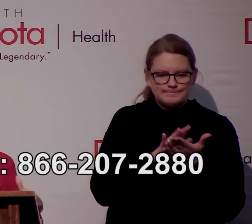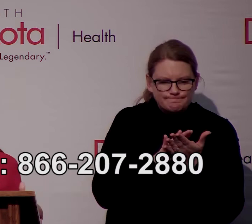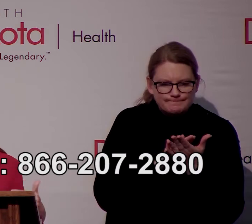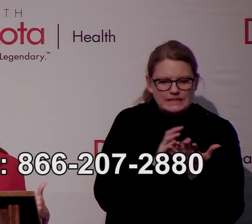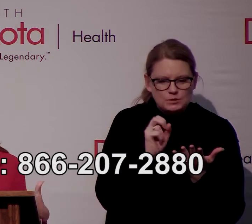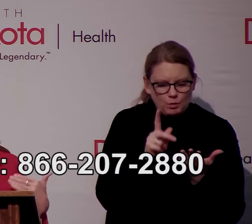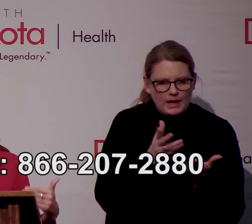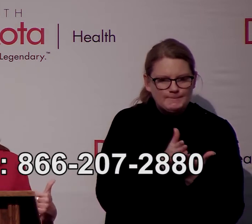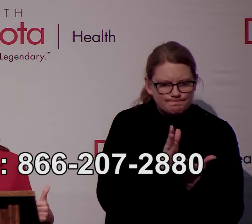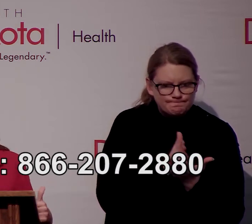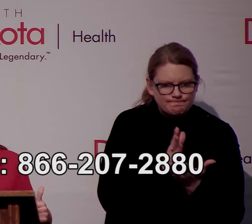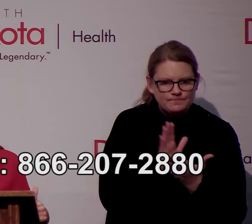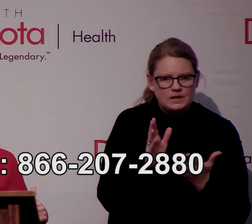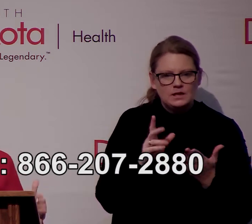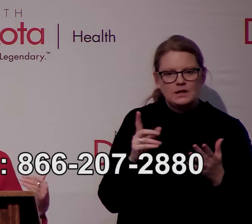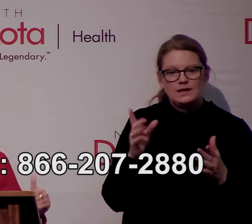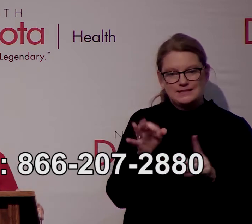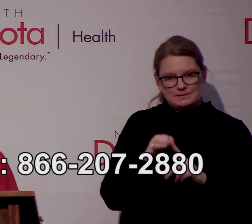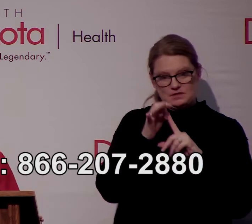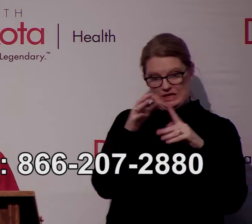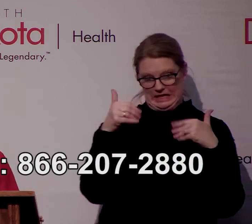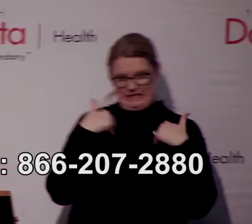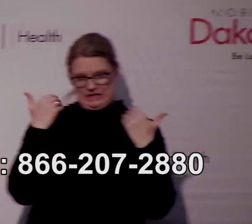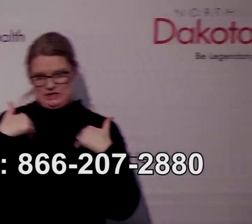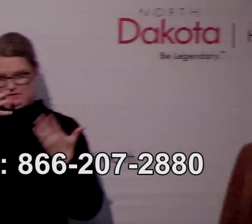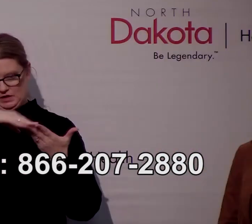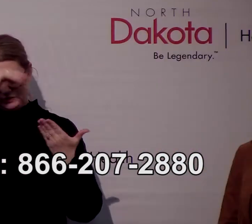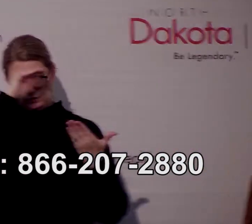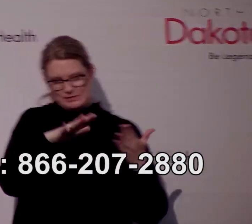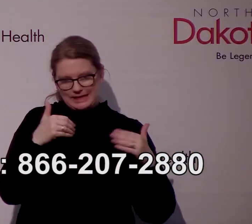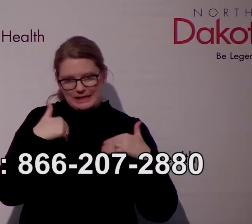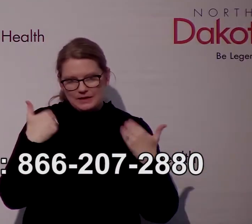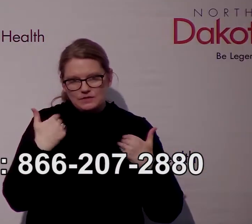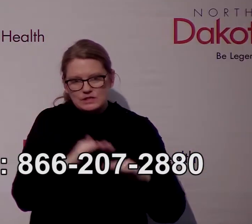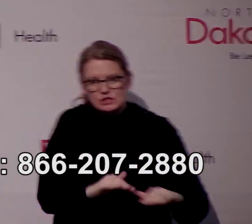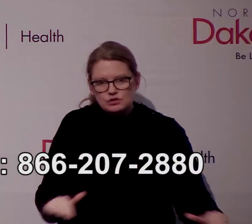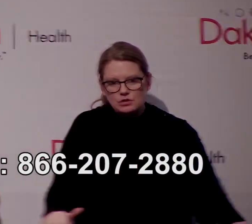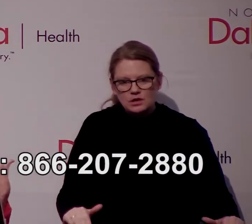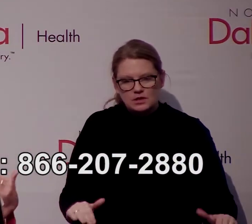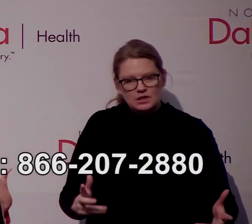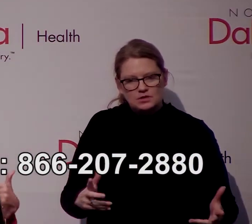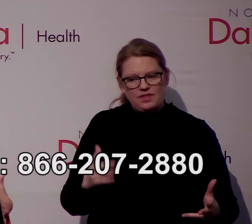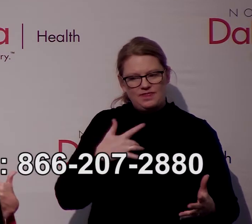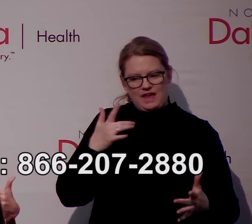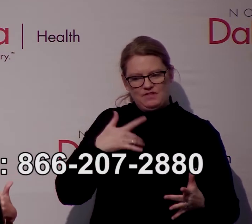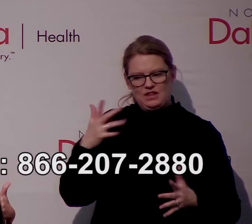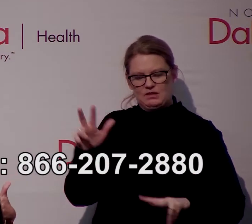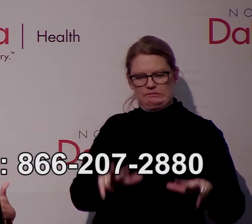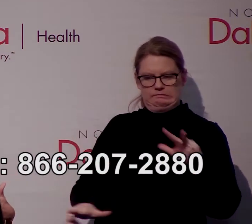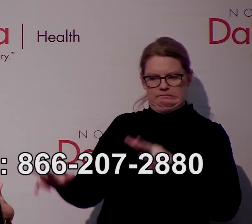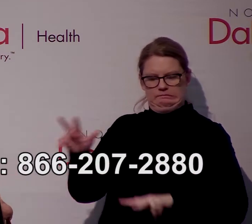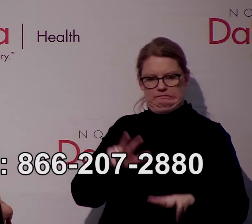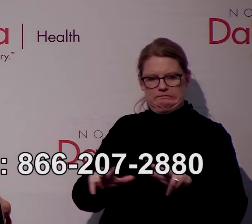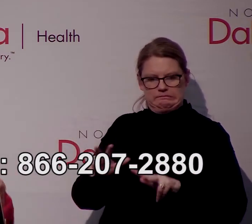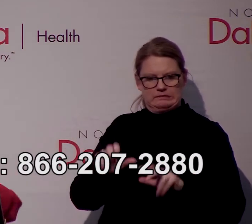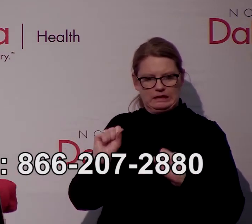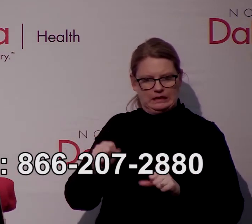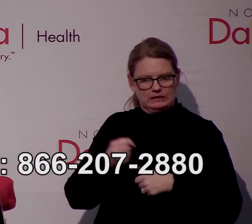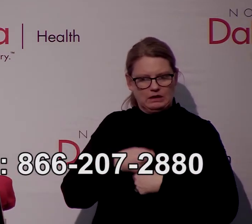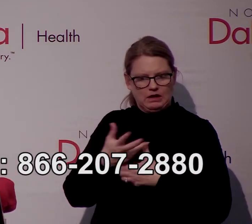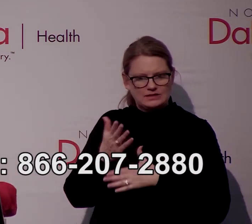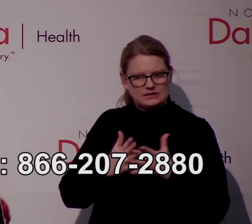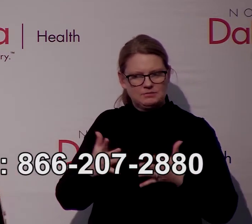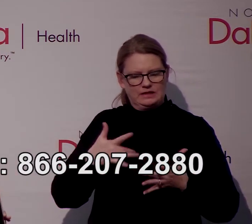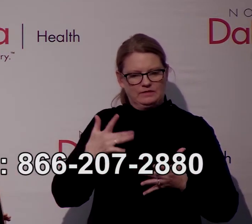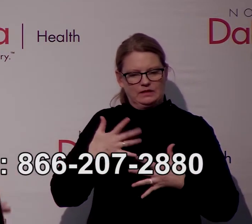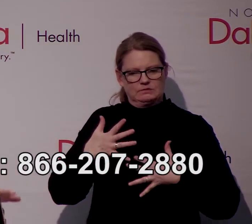this, especially with our youngest of our students and our youngest of our children, the uncertainty can cause a great deal of anxiety. The North Dakota